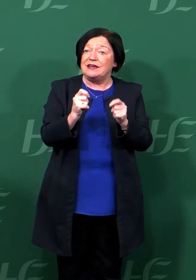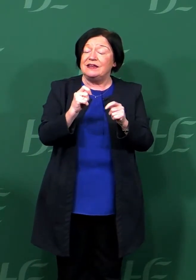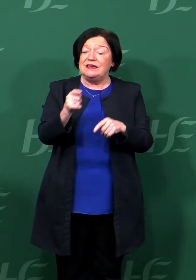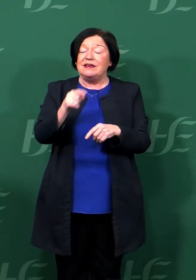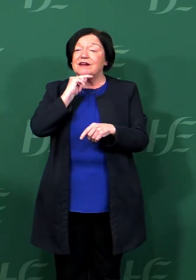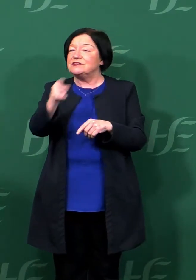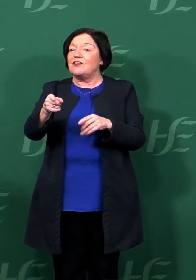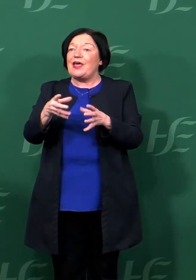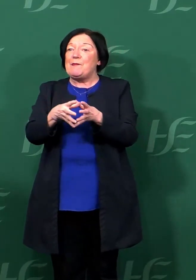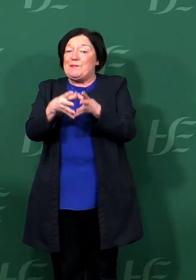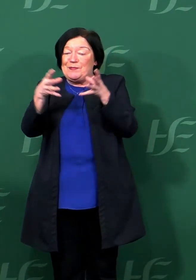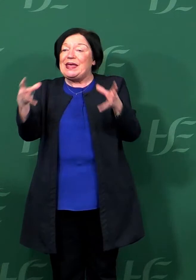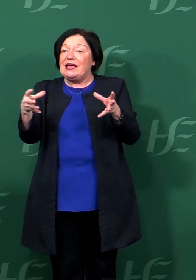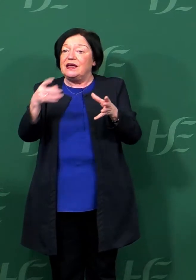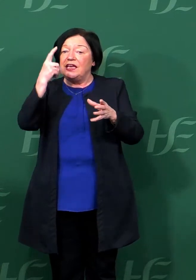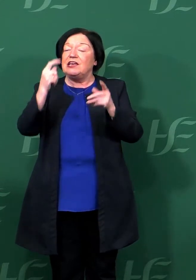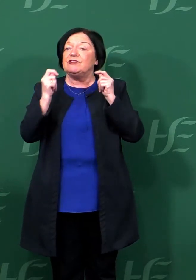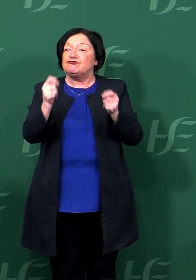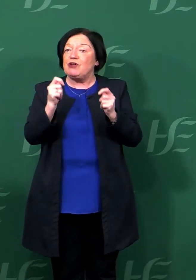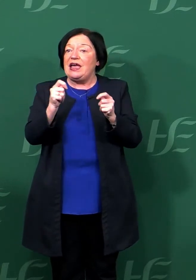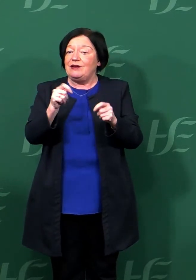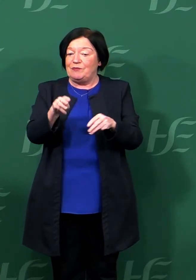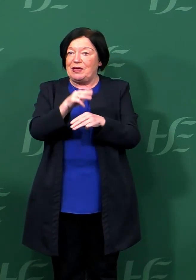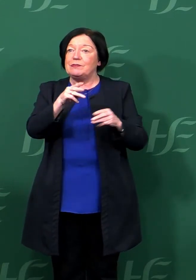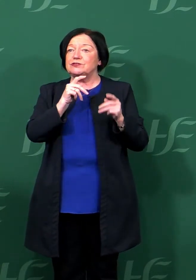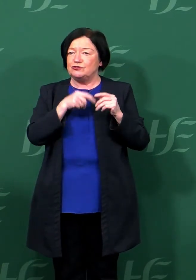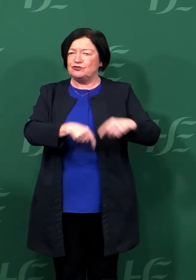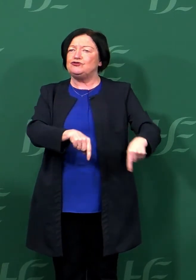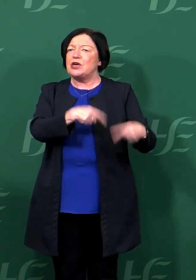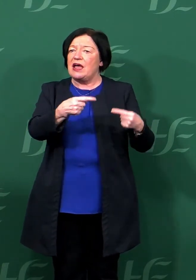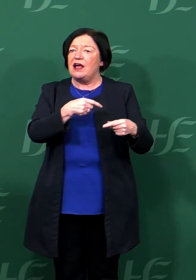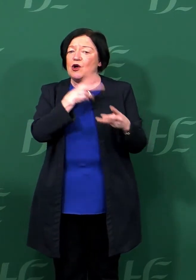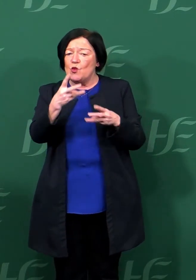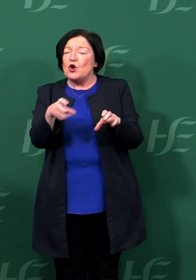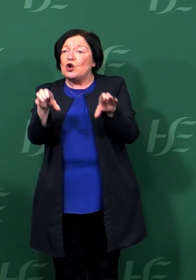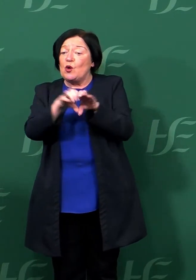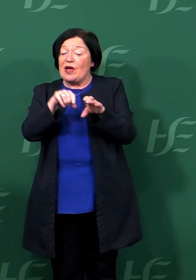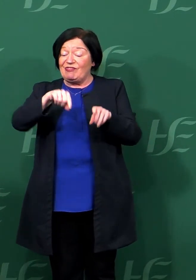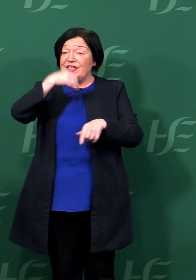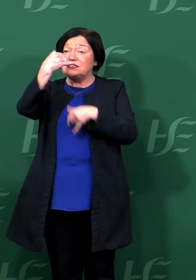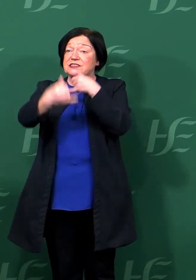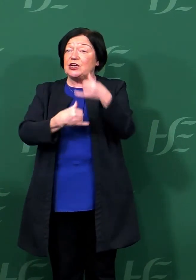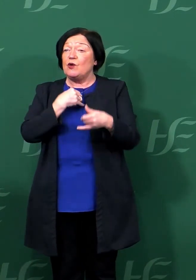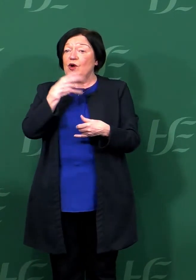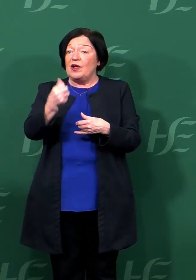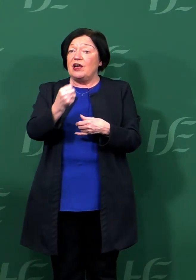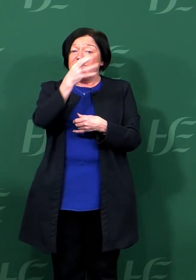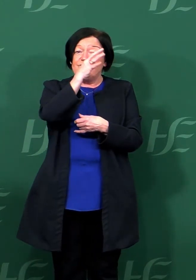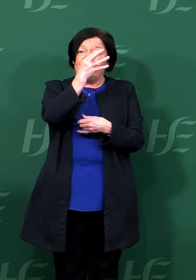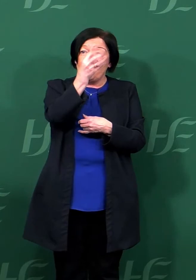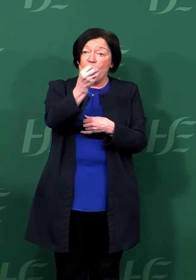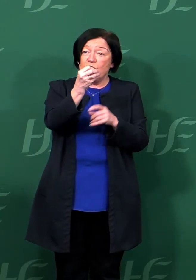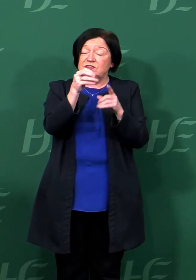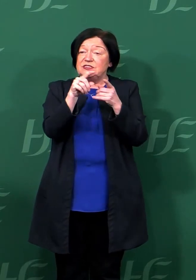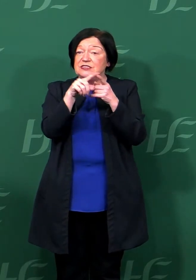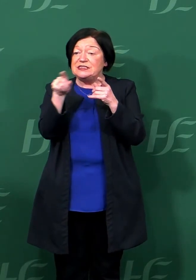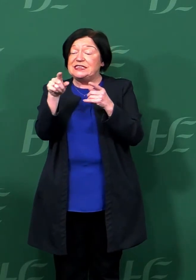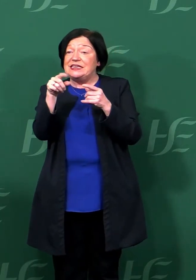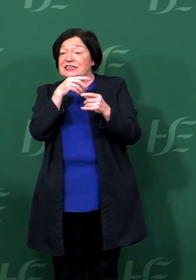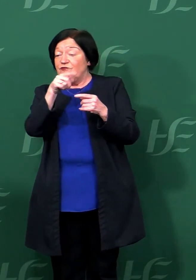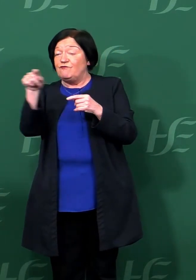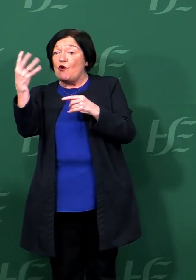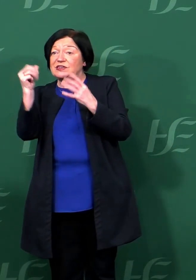it's not that big, even training people is a challenge sometimes. We've now worked very closely, and this year we will have 46